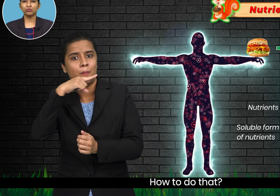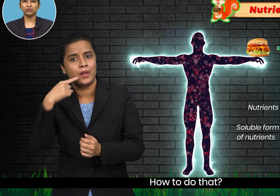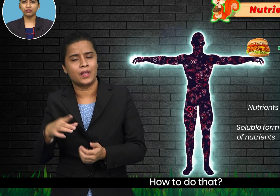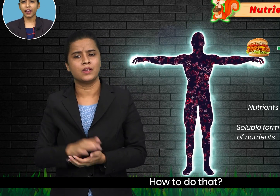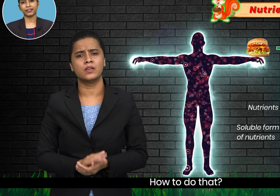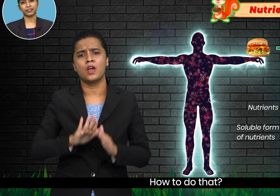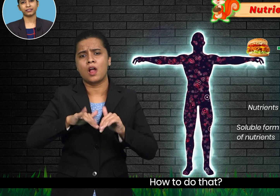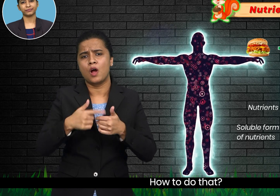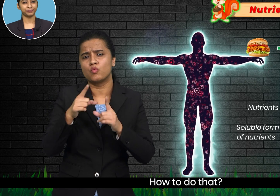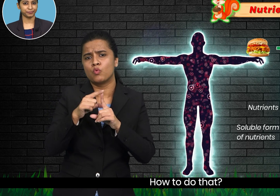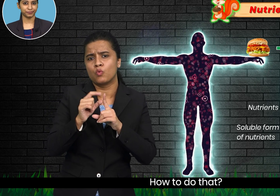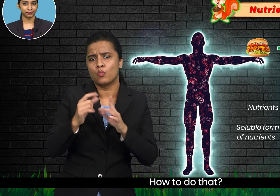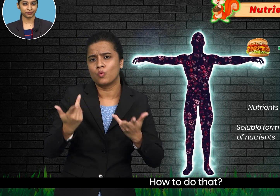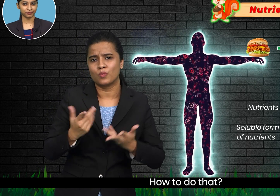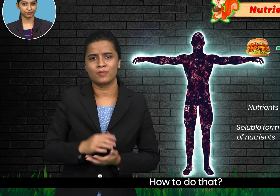How to do that?